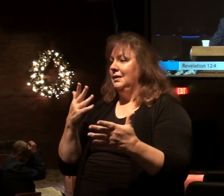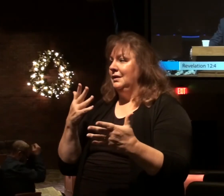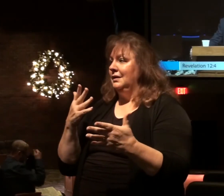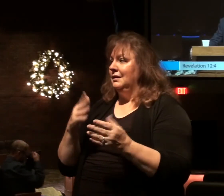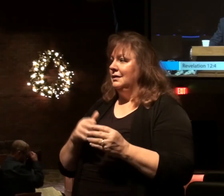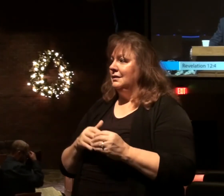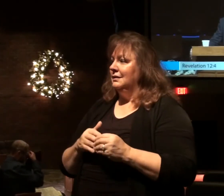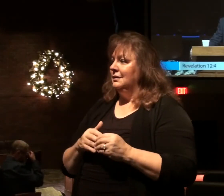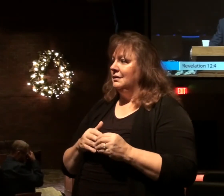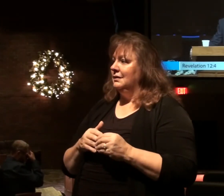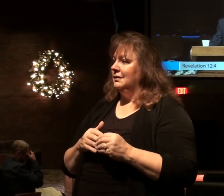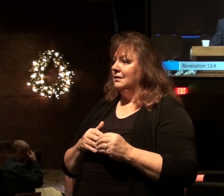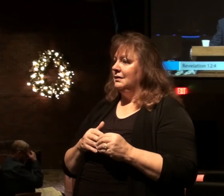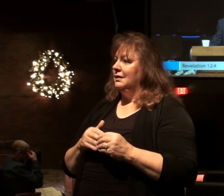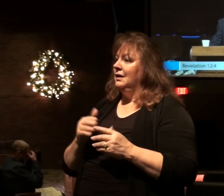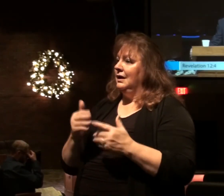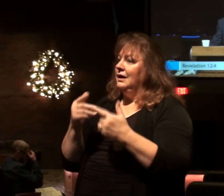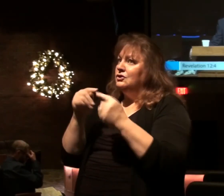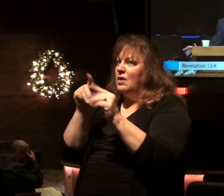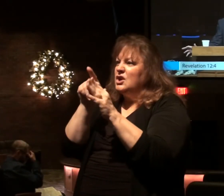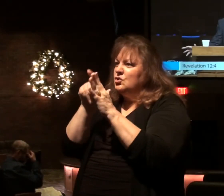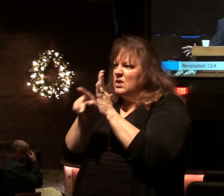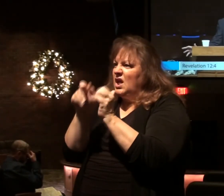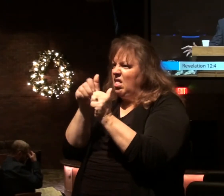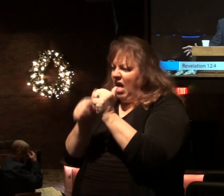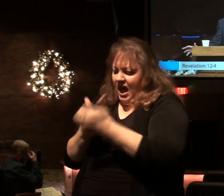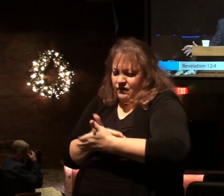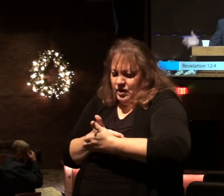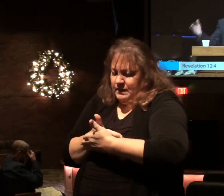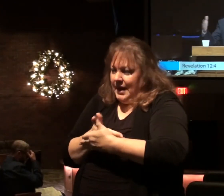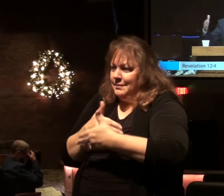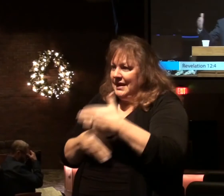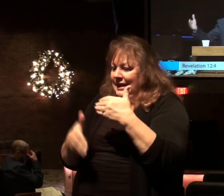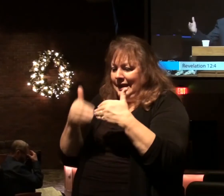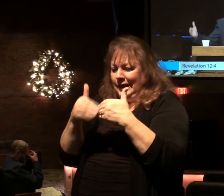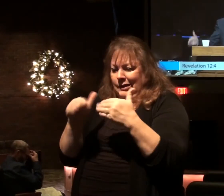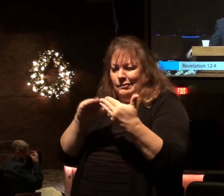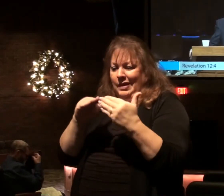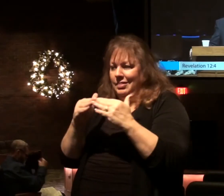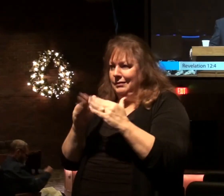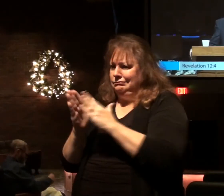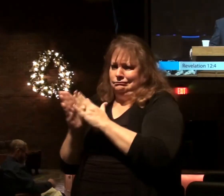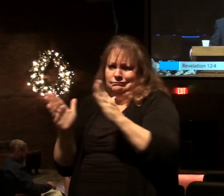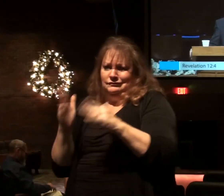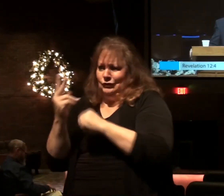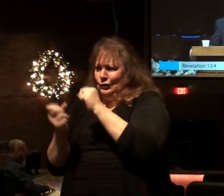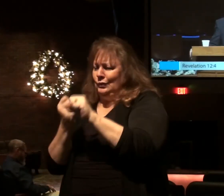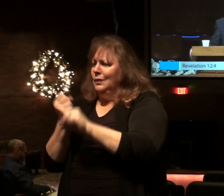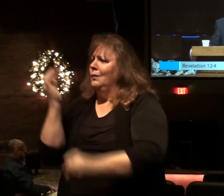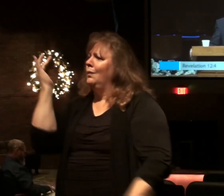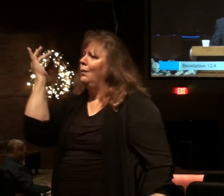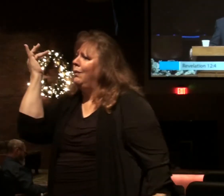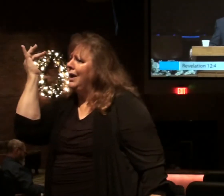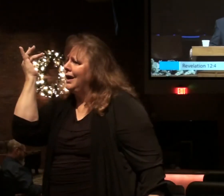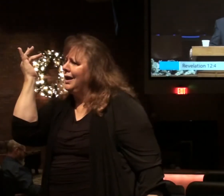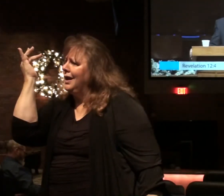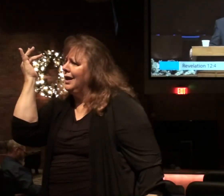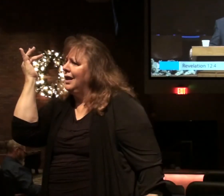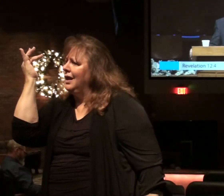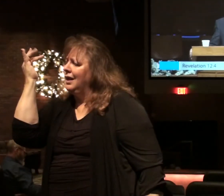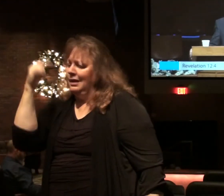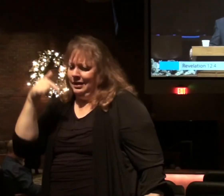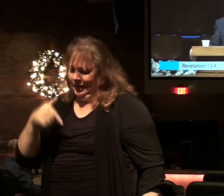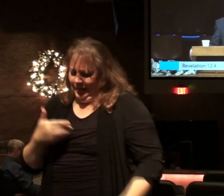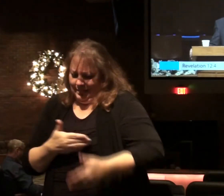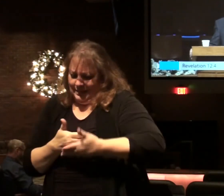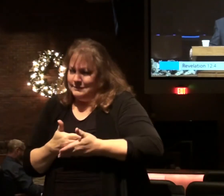always. He tried to kill every baby in Bethlehem within a certain time period. Why? You got to get